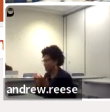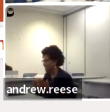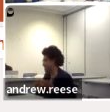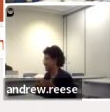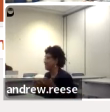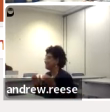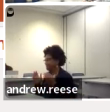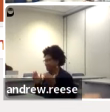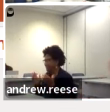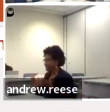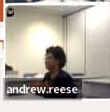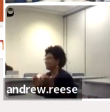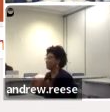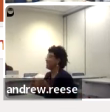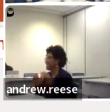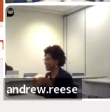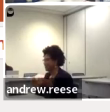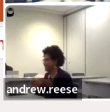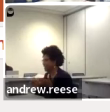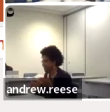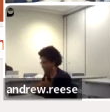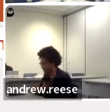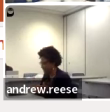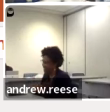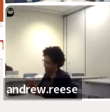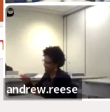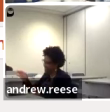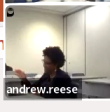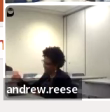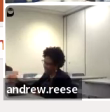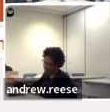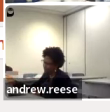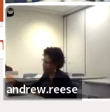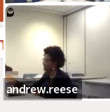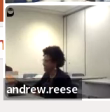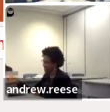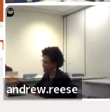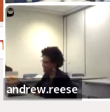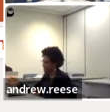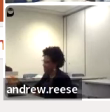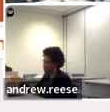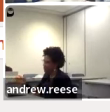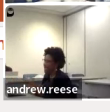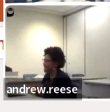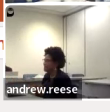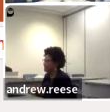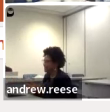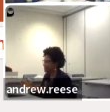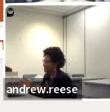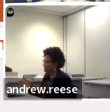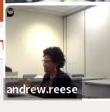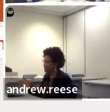or DDA service planning and coordination division. And then on the right side, we